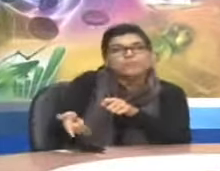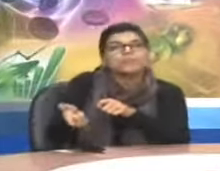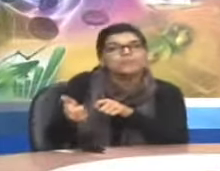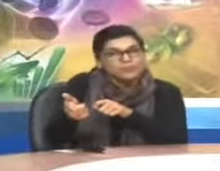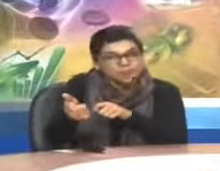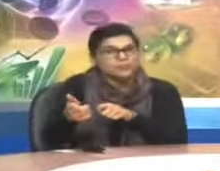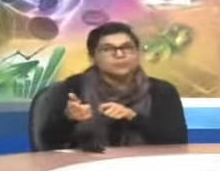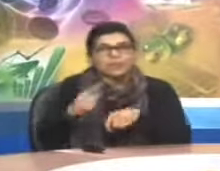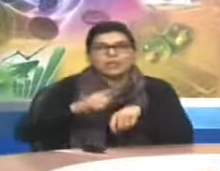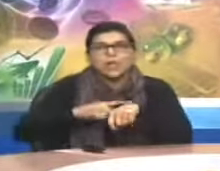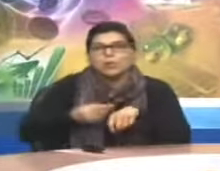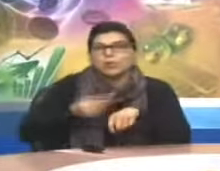on transportation.